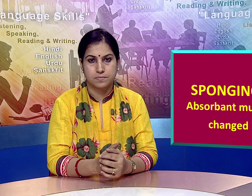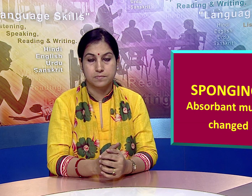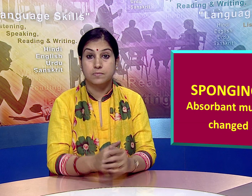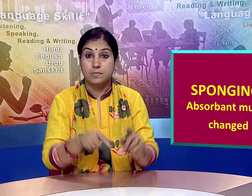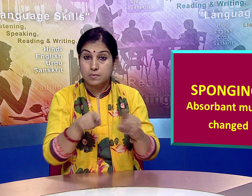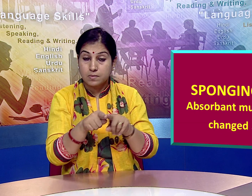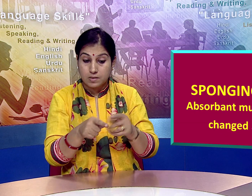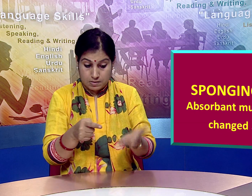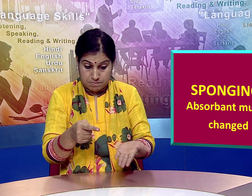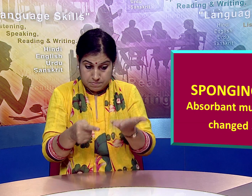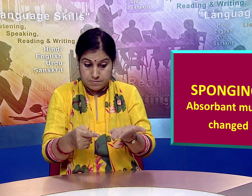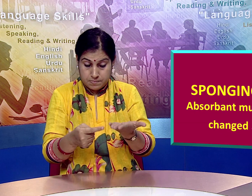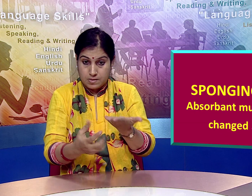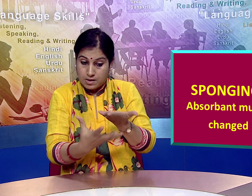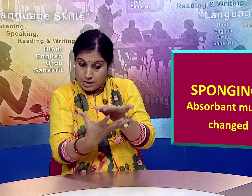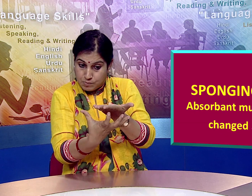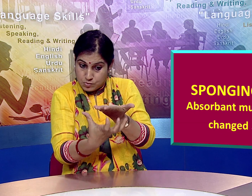The absorbent material or fabric